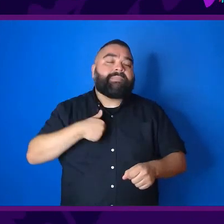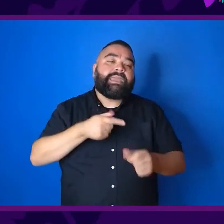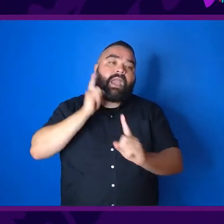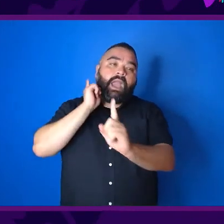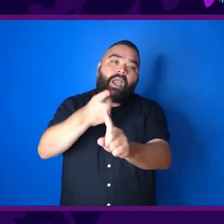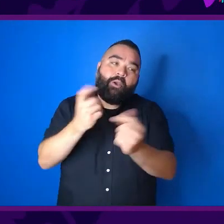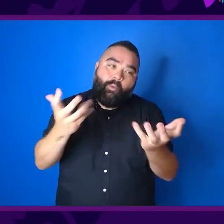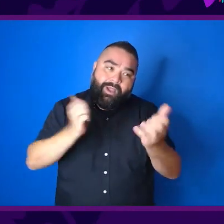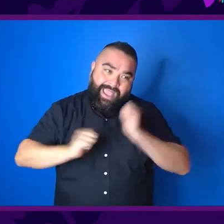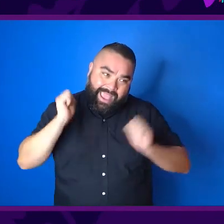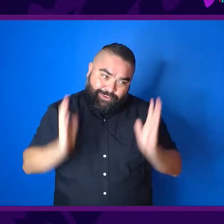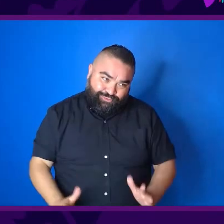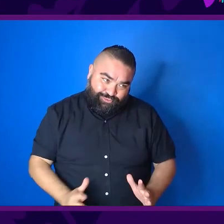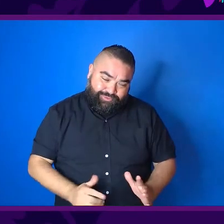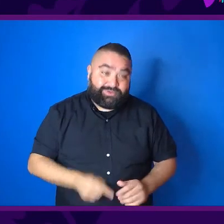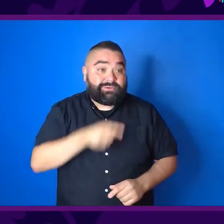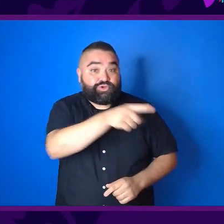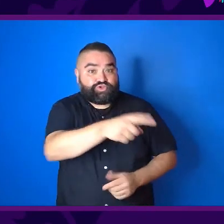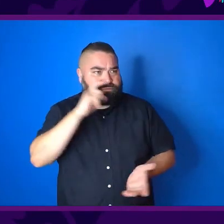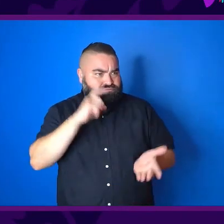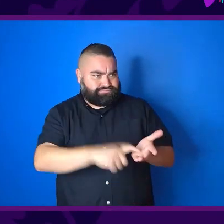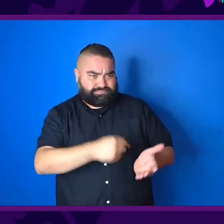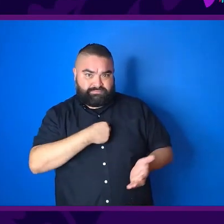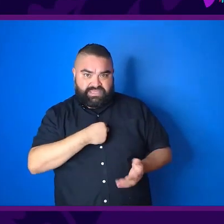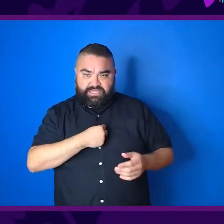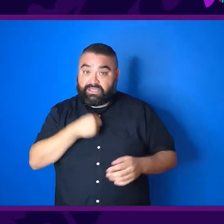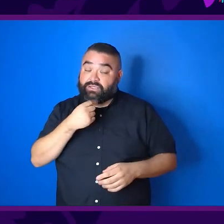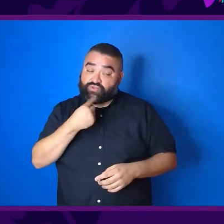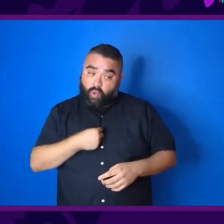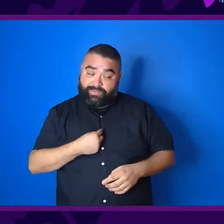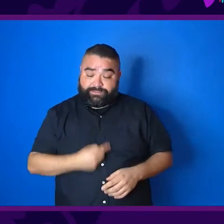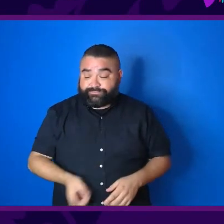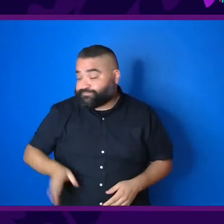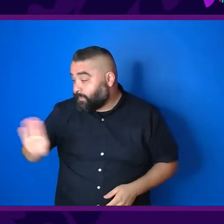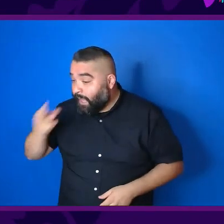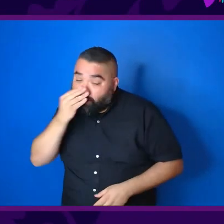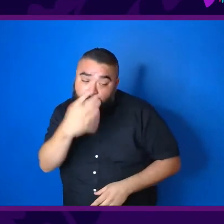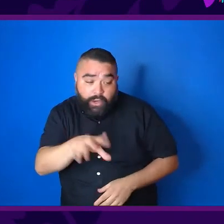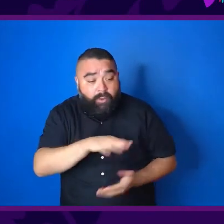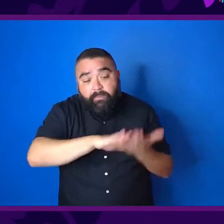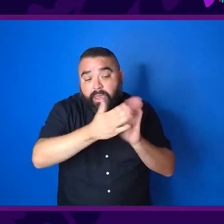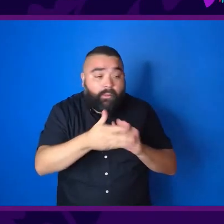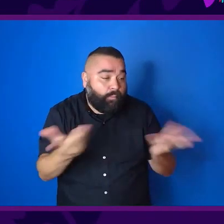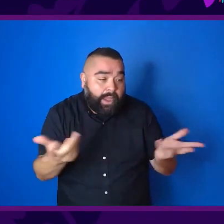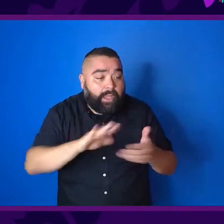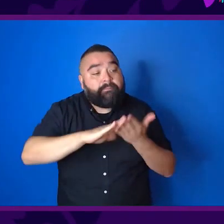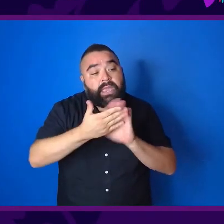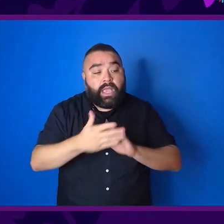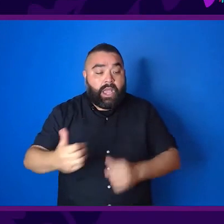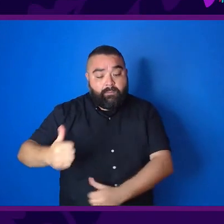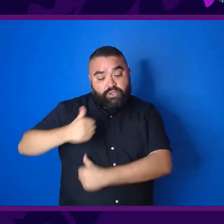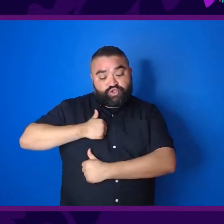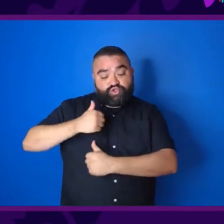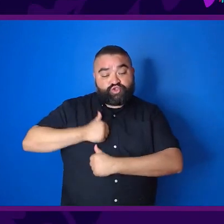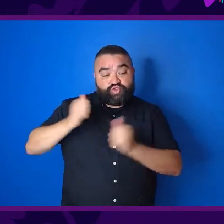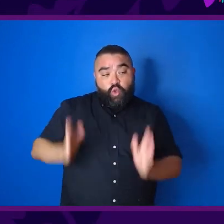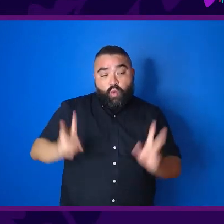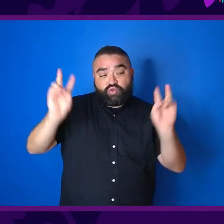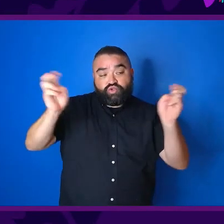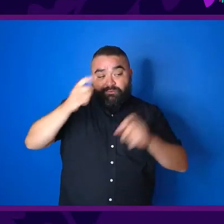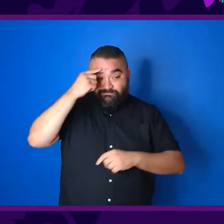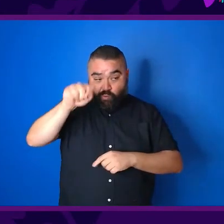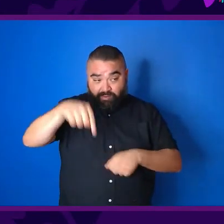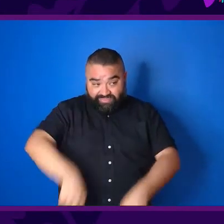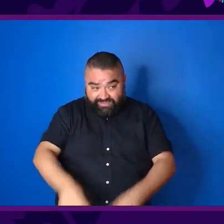when she saw me and she said, look, I don't care what you become, but you're going to become a soldier for this effort. And